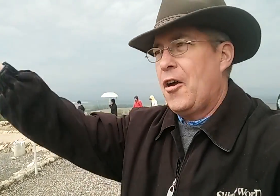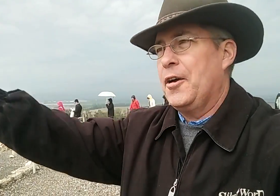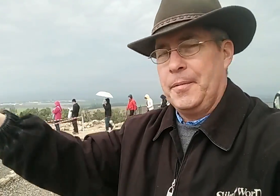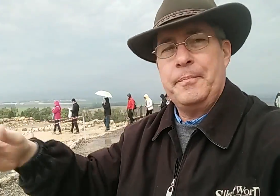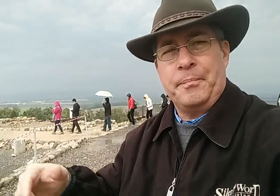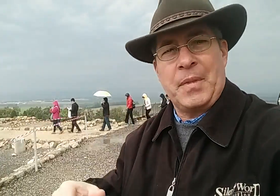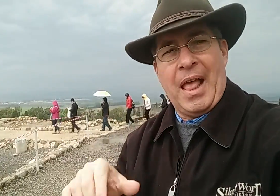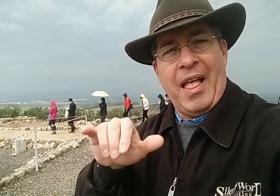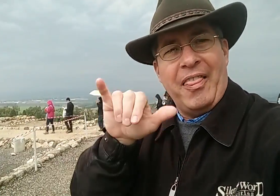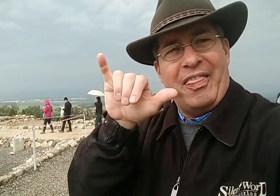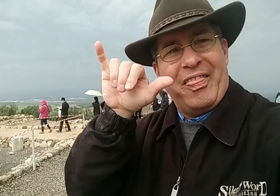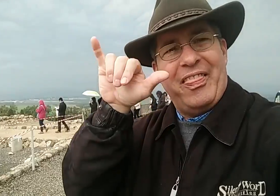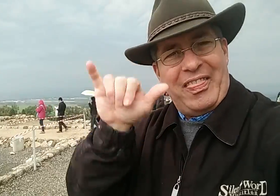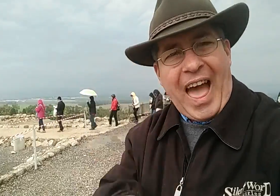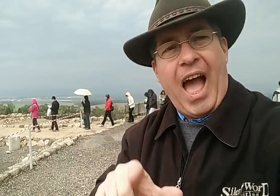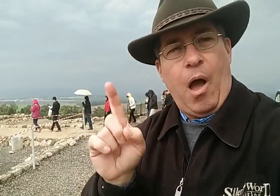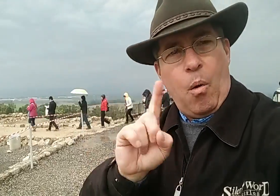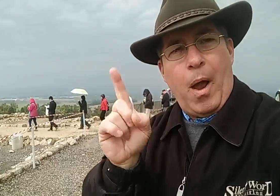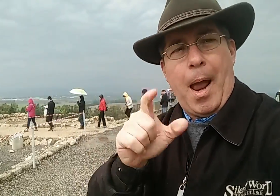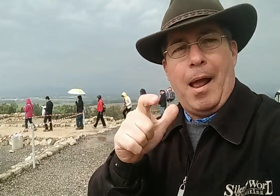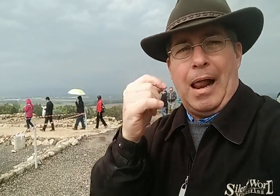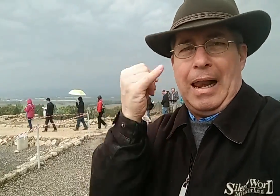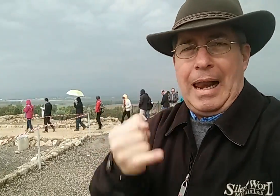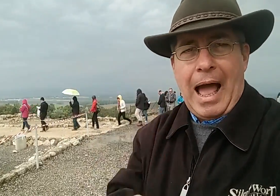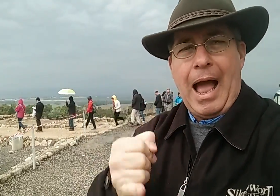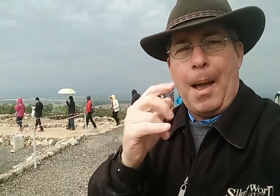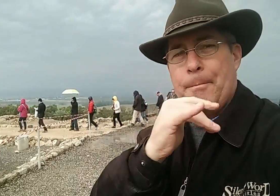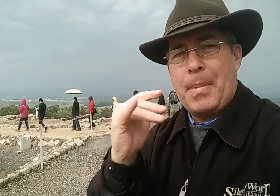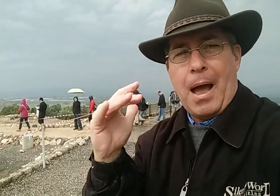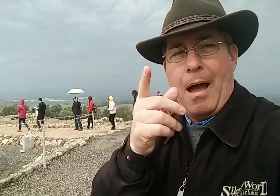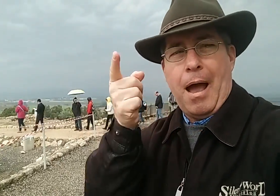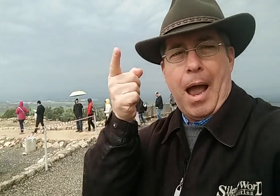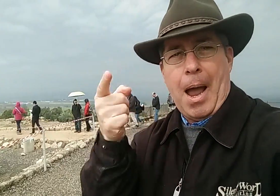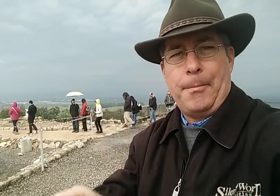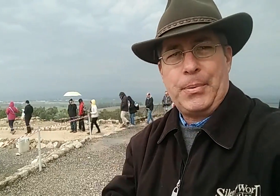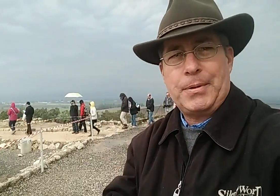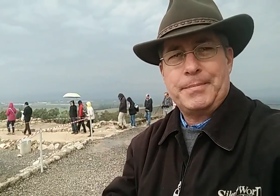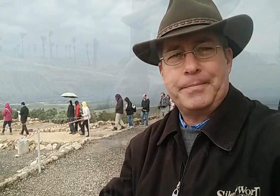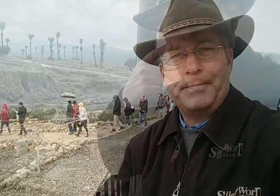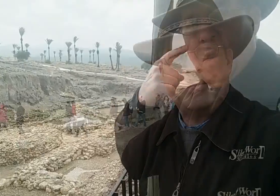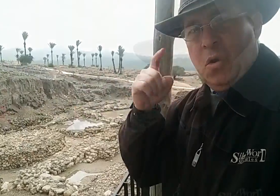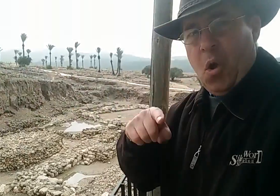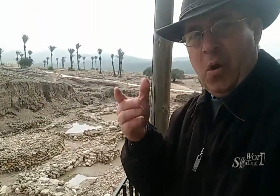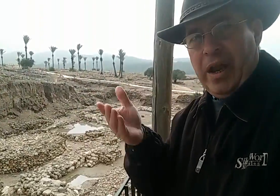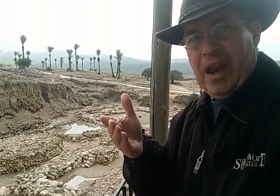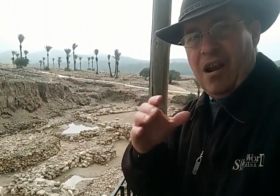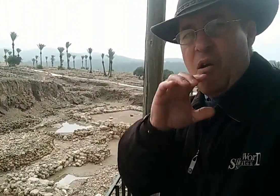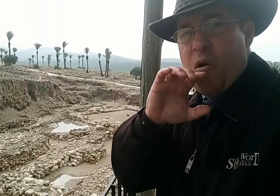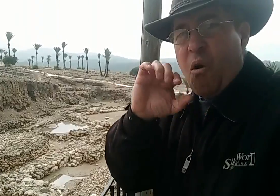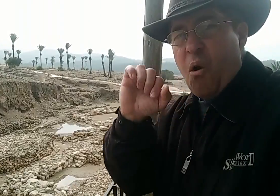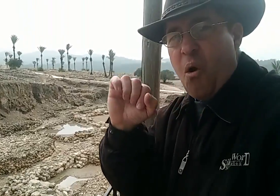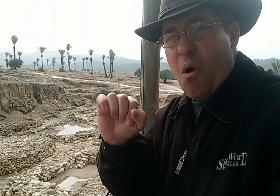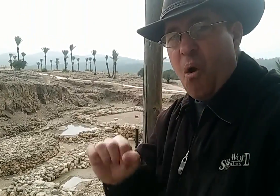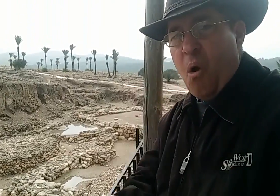small place, but quite a large expanse. So this is where the final battle will take